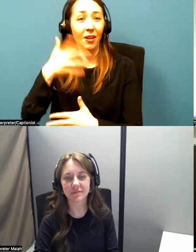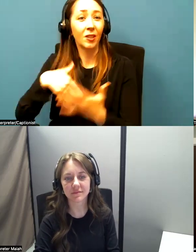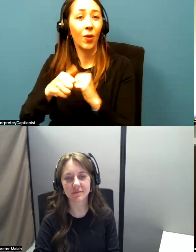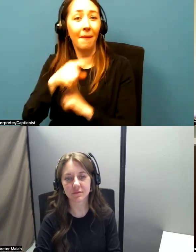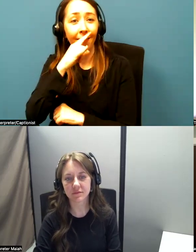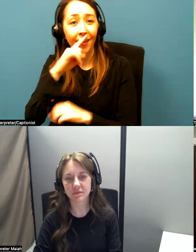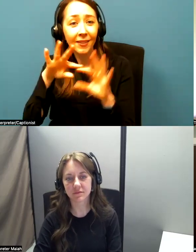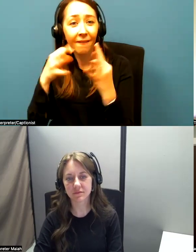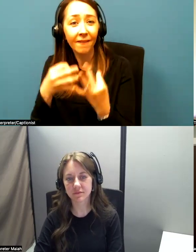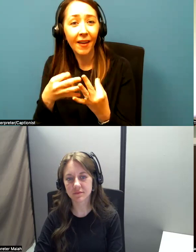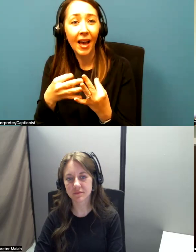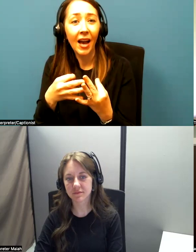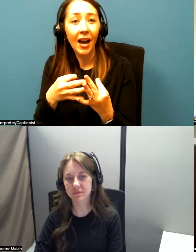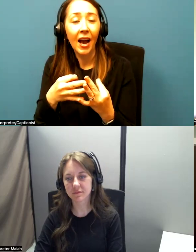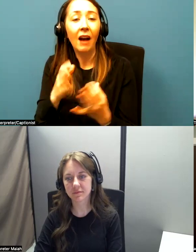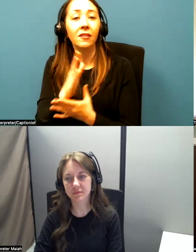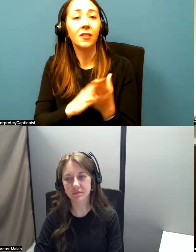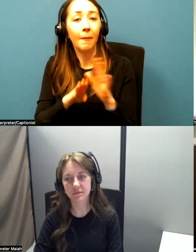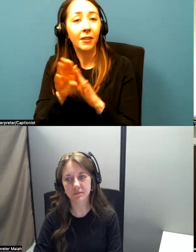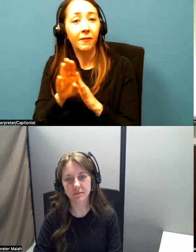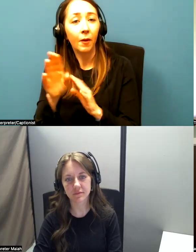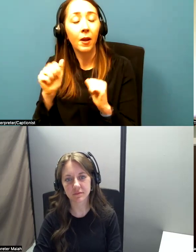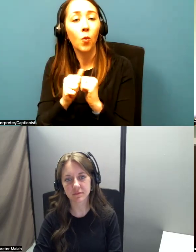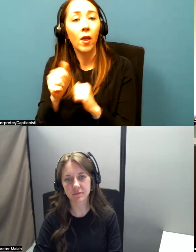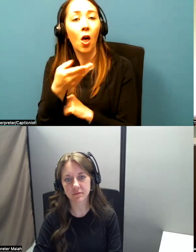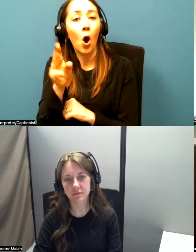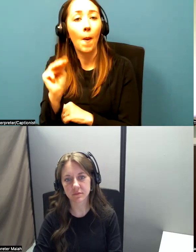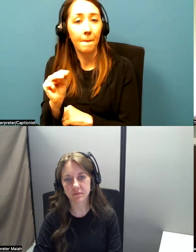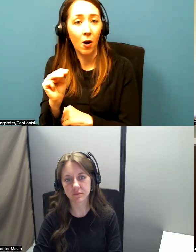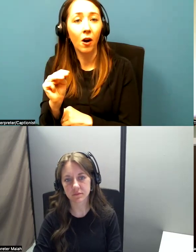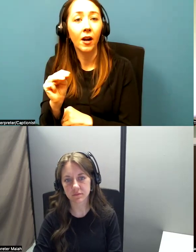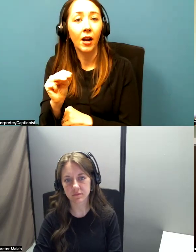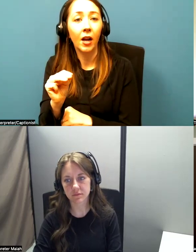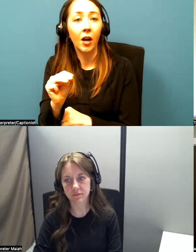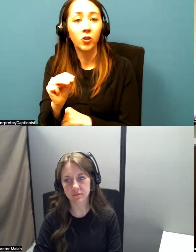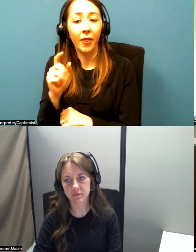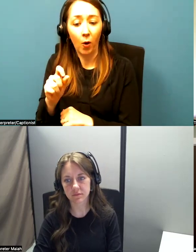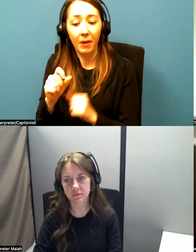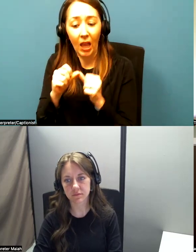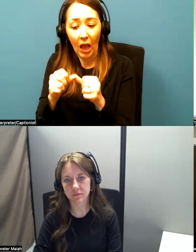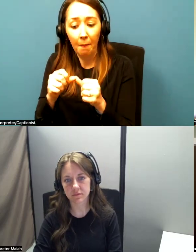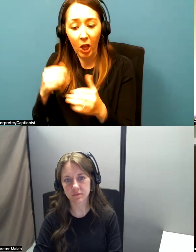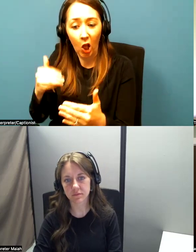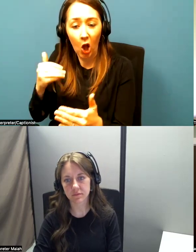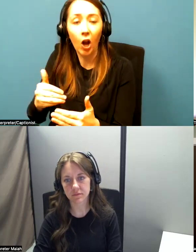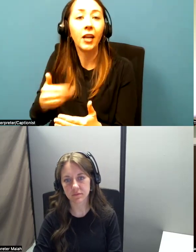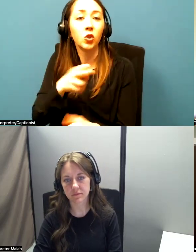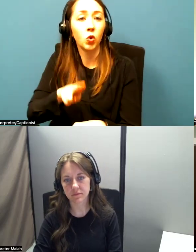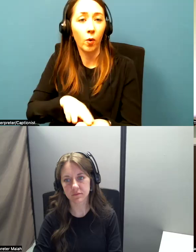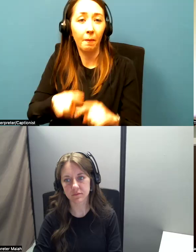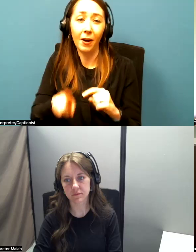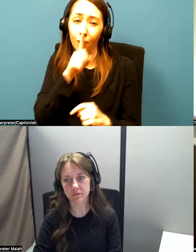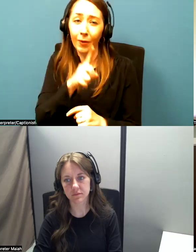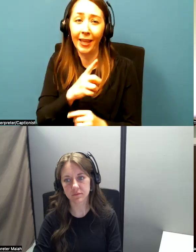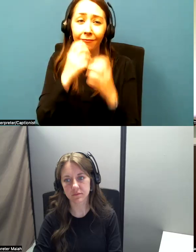family. I do have a bunch of stuff in development with Hallmark, so that'll be sort of plugging along as normal. But I'm going to spend the summer